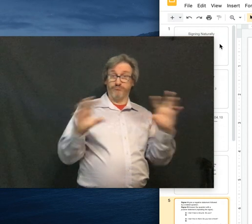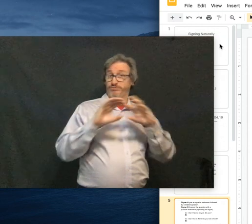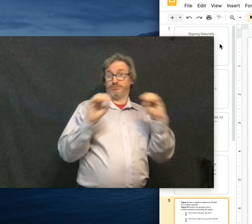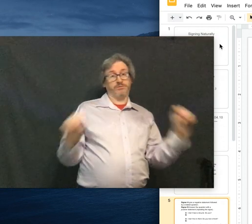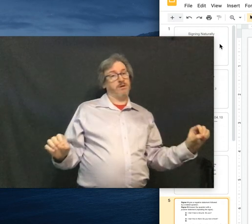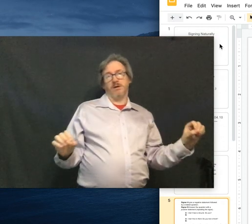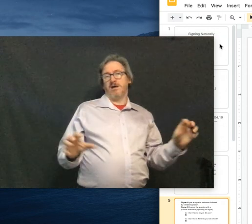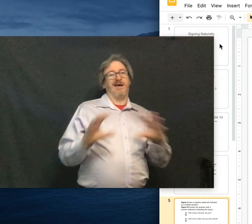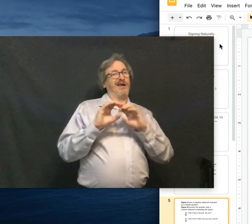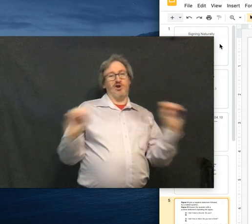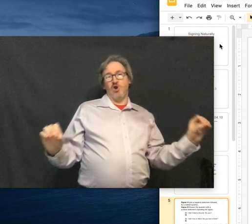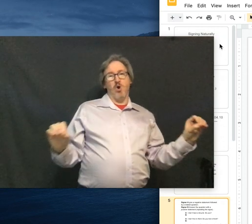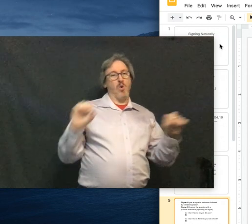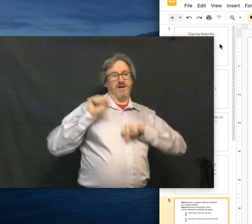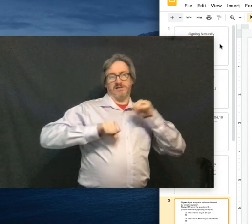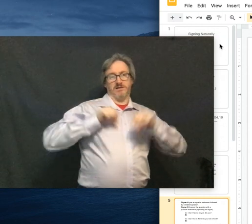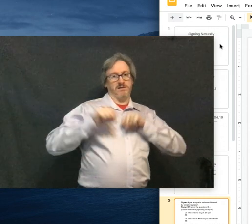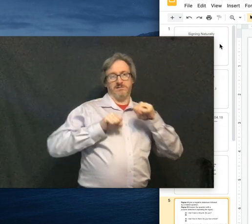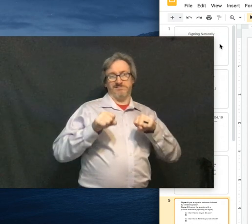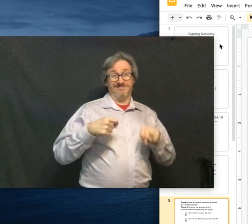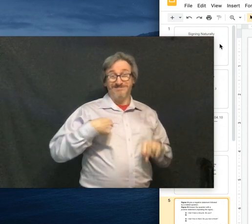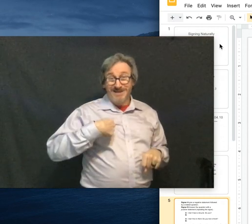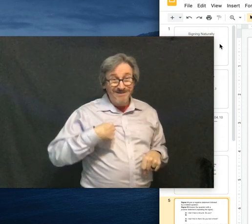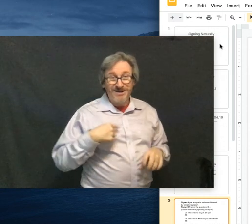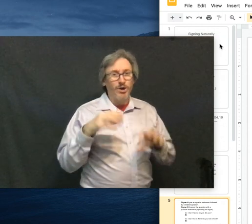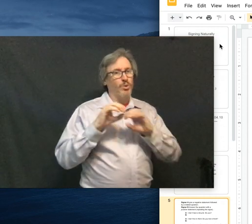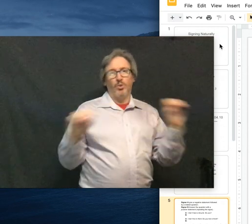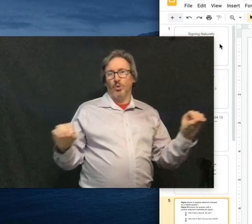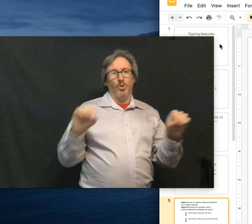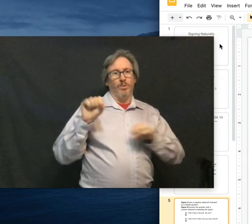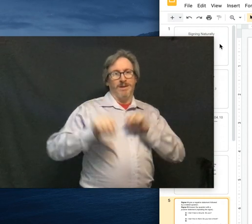none. No bicycle.